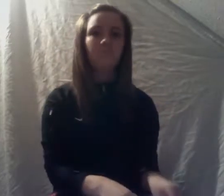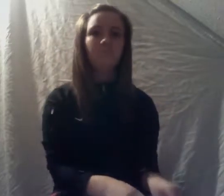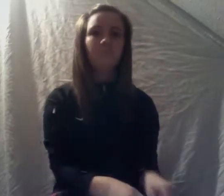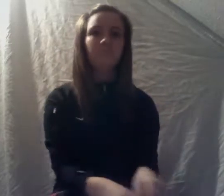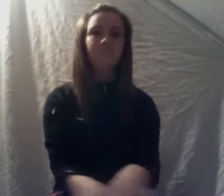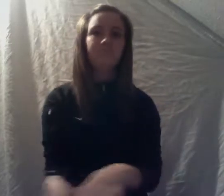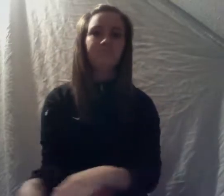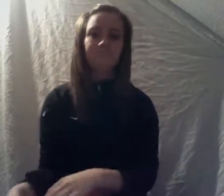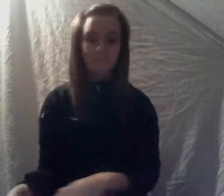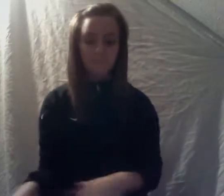page.